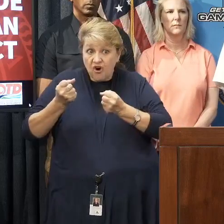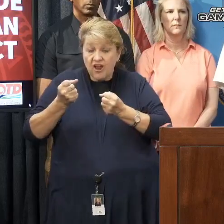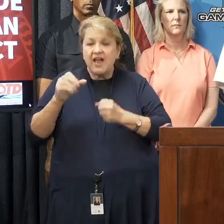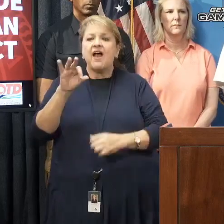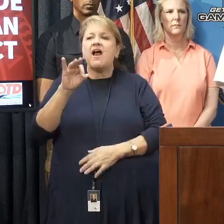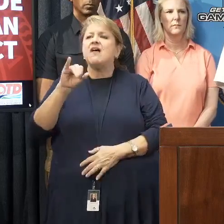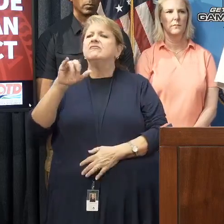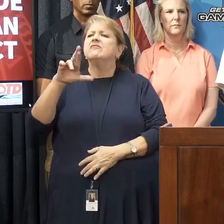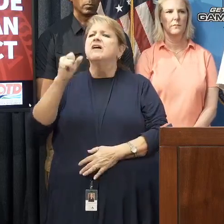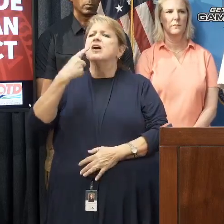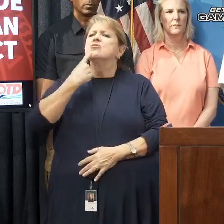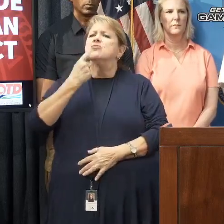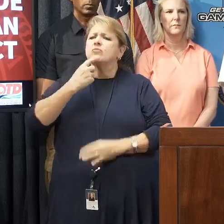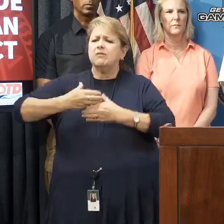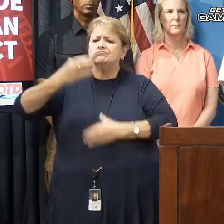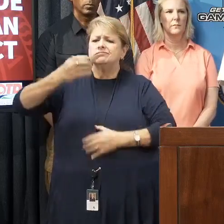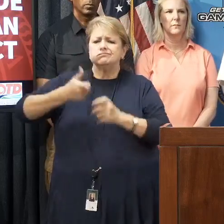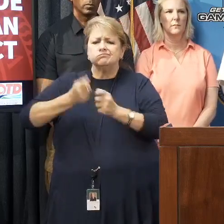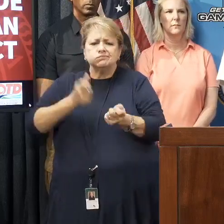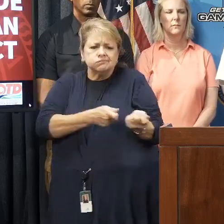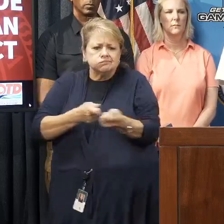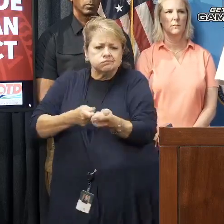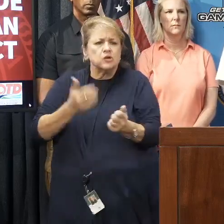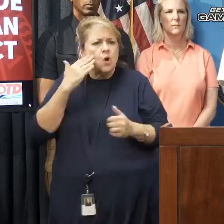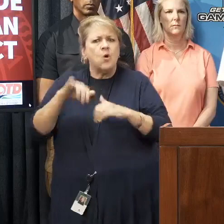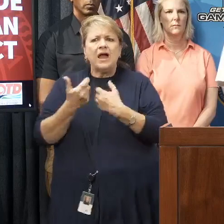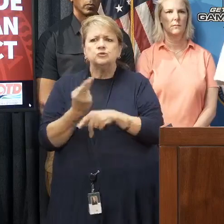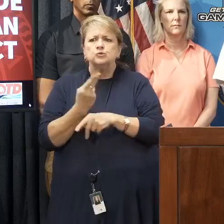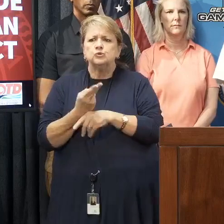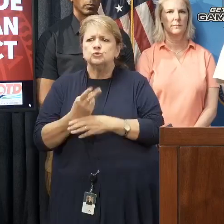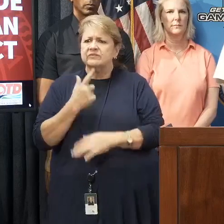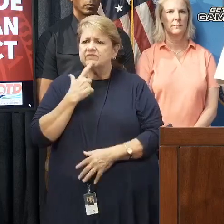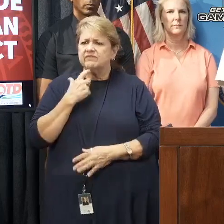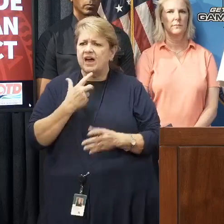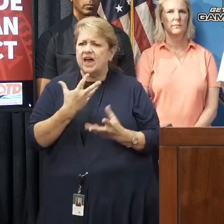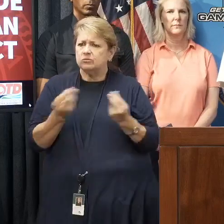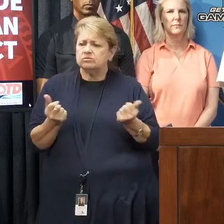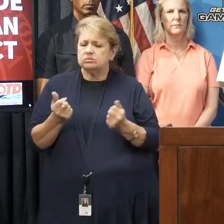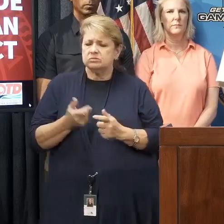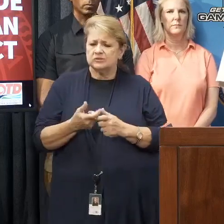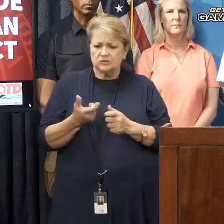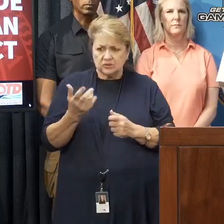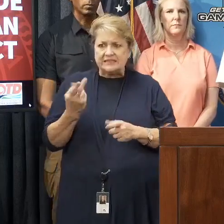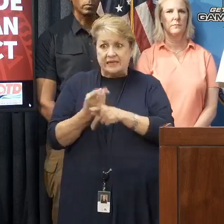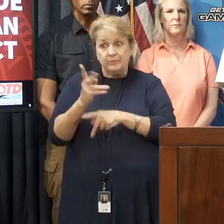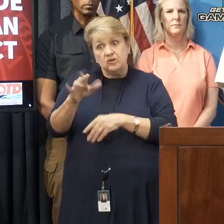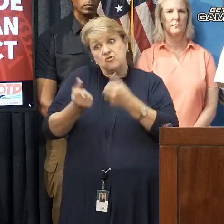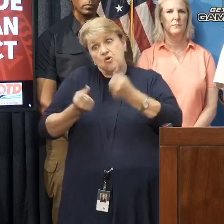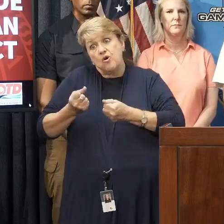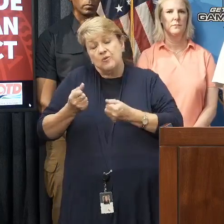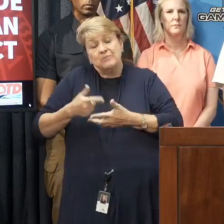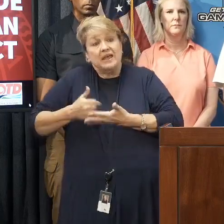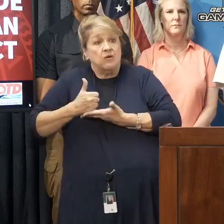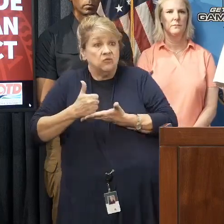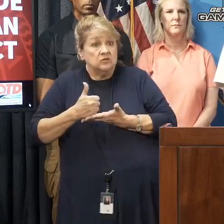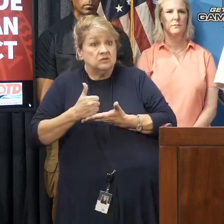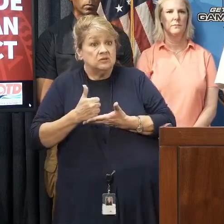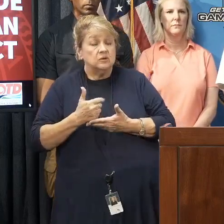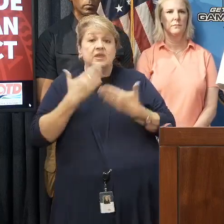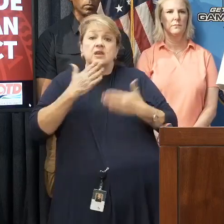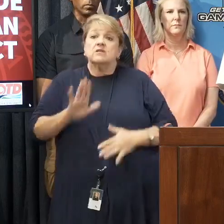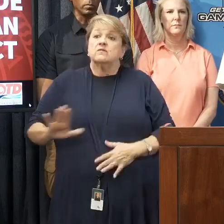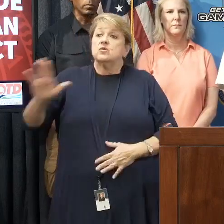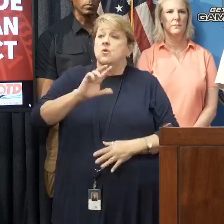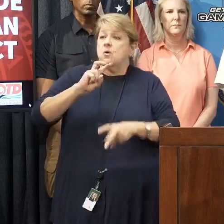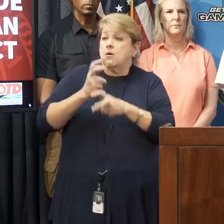to operate it. We appreciate everyone's help and hard work to continue to protect our state, our